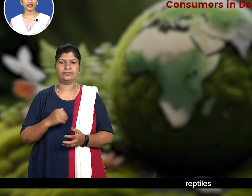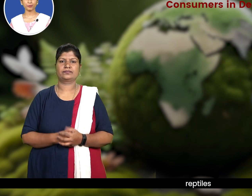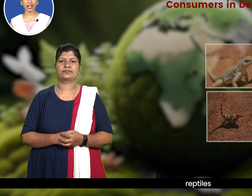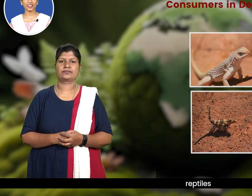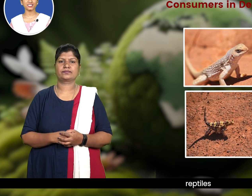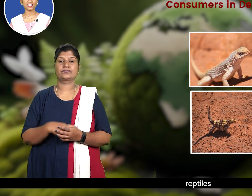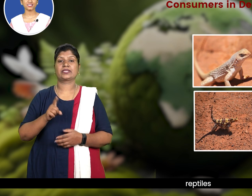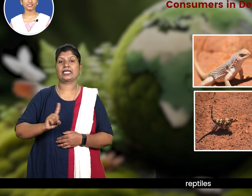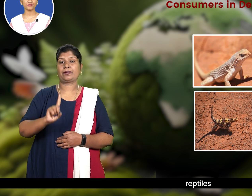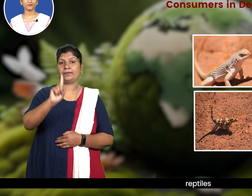reptiles,